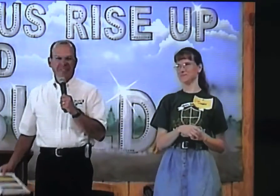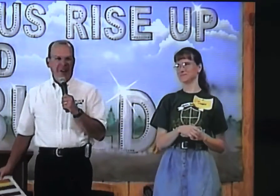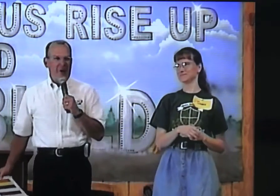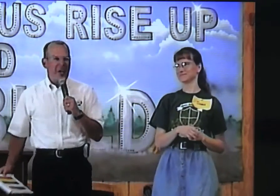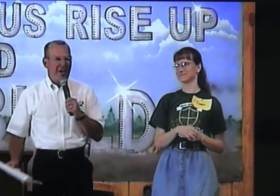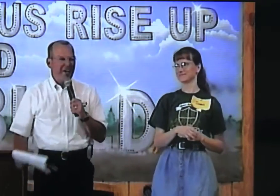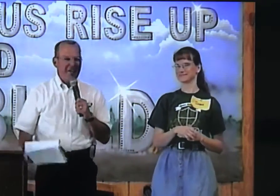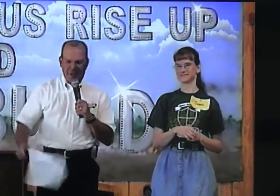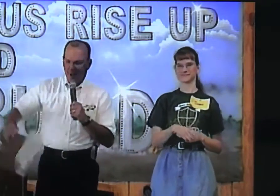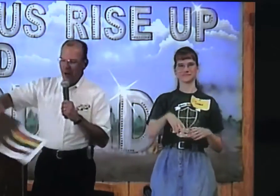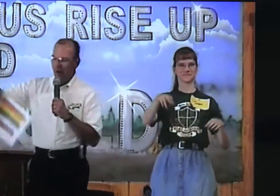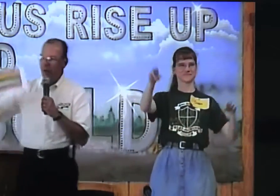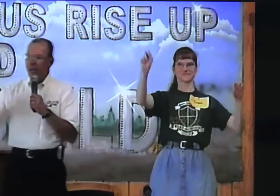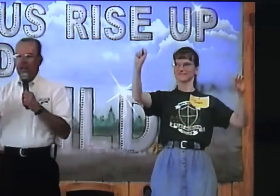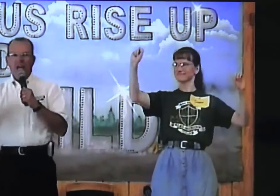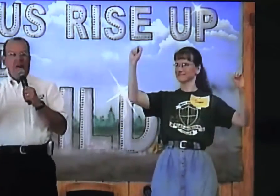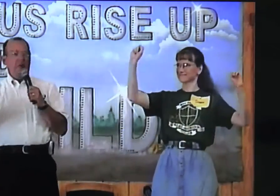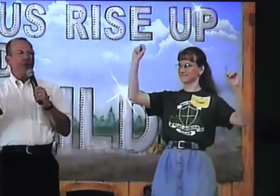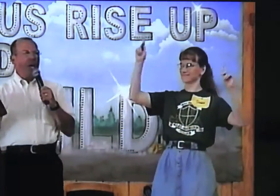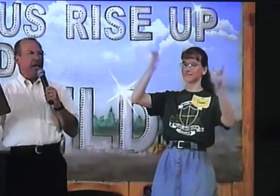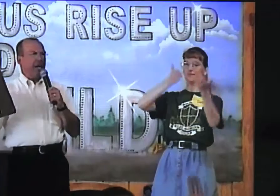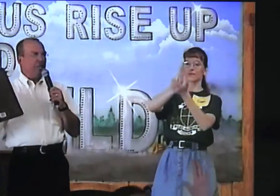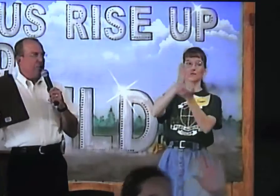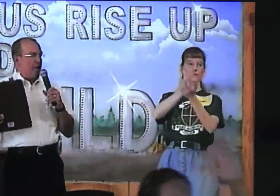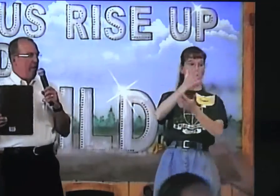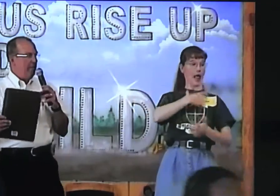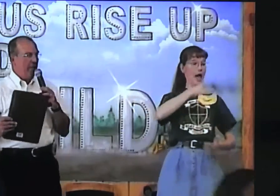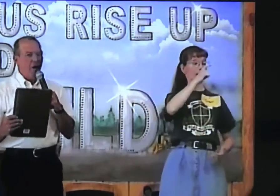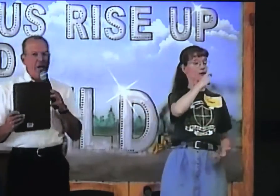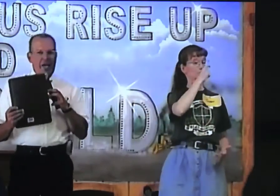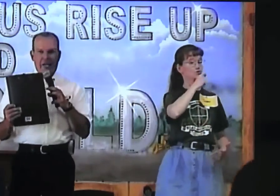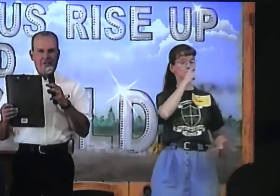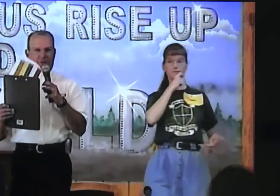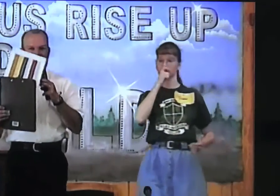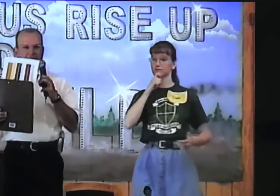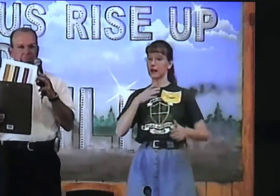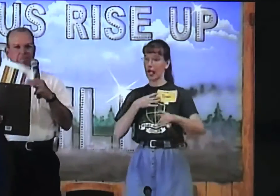yeah. Okay, all right. How many of you like that screen? Oh, I like ice